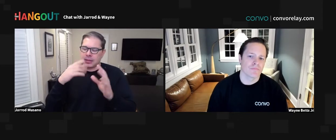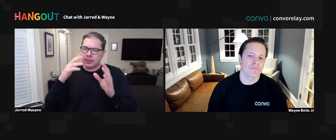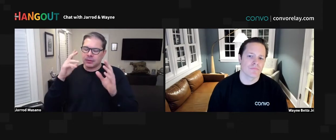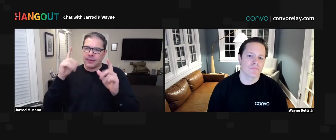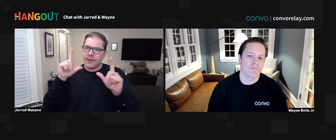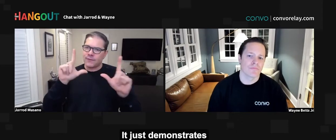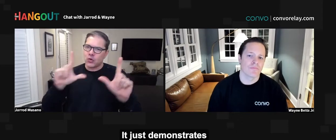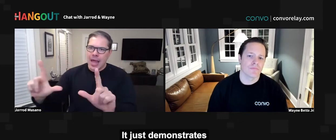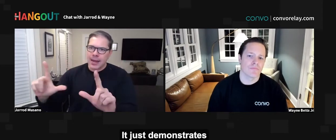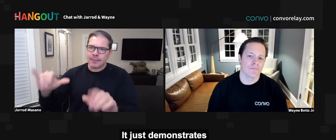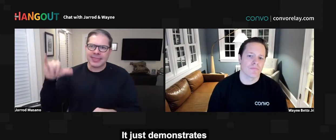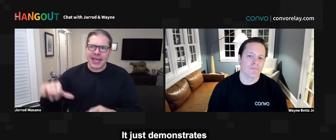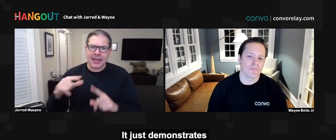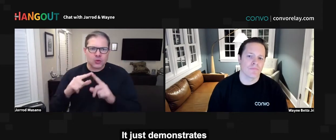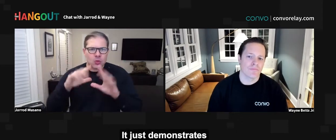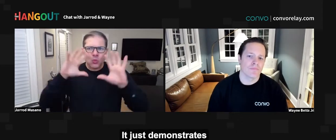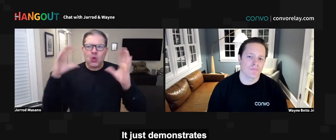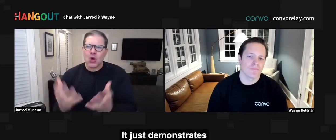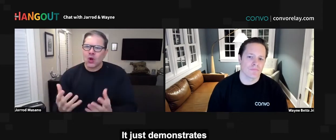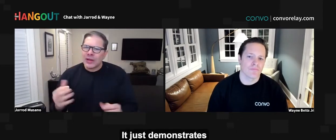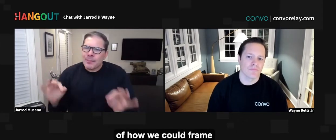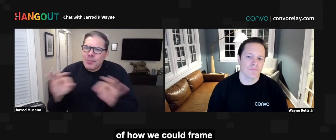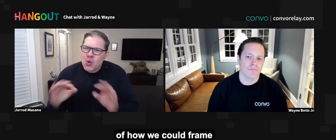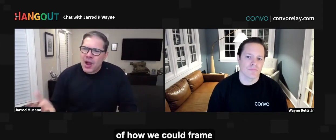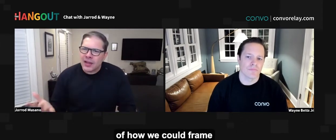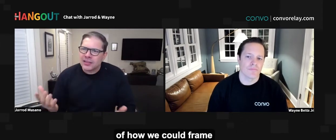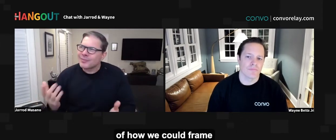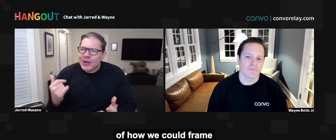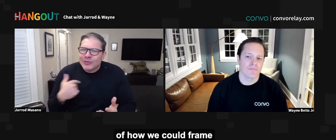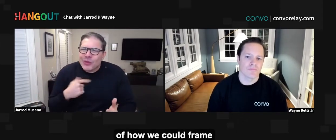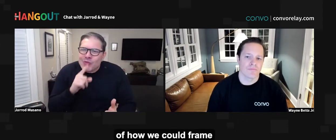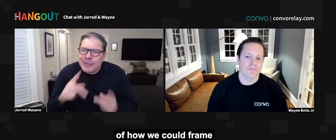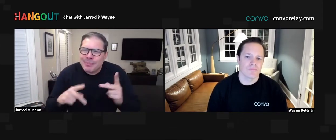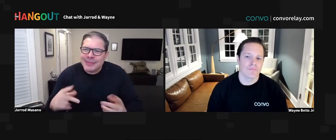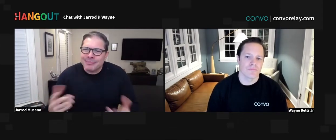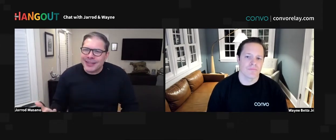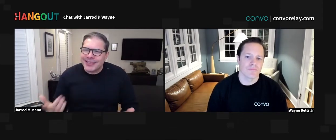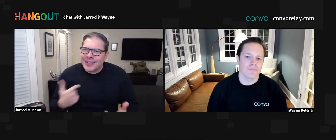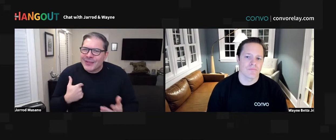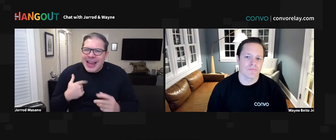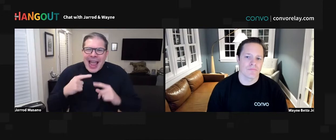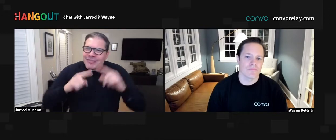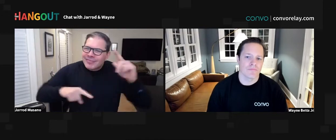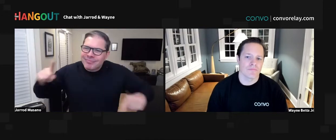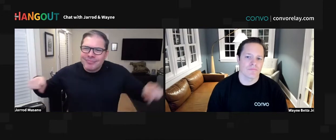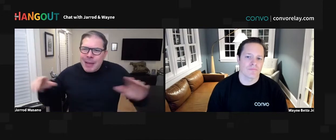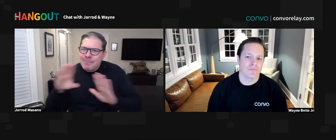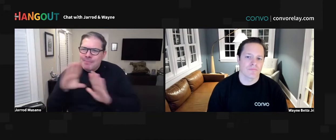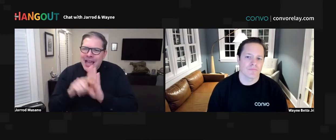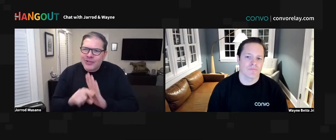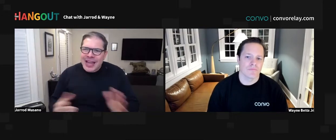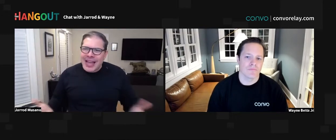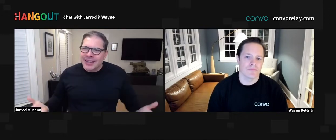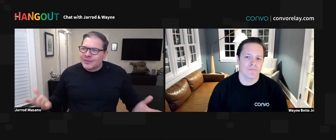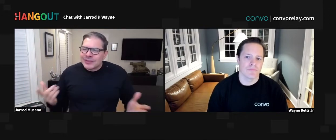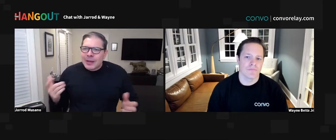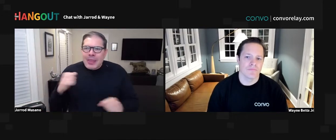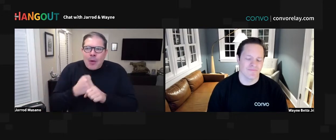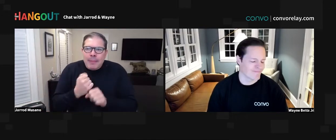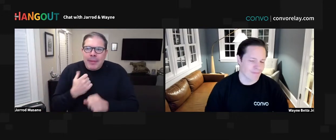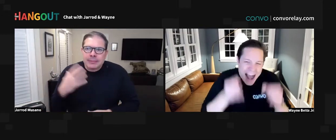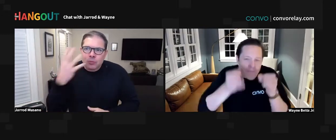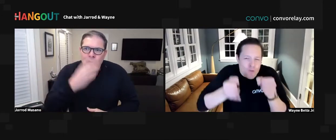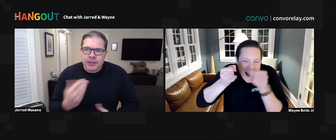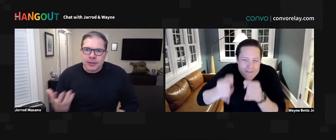person. It demonstrates an understanding of how we could frame this to the world, that it's important. We're real people. We